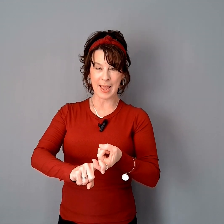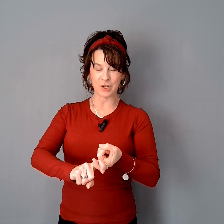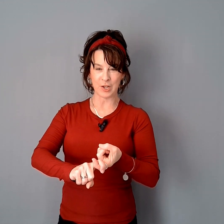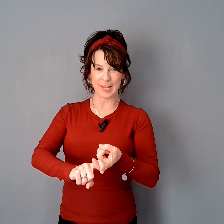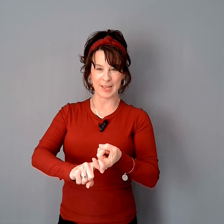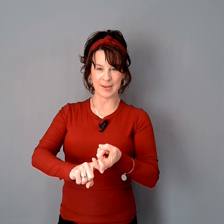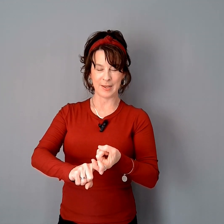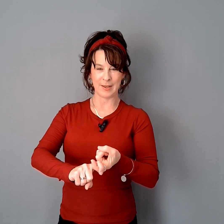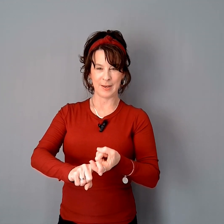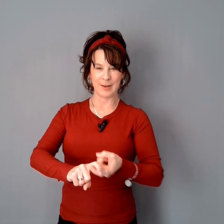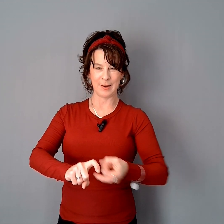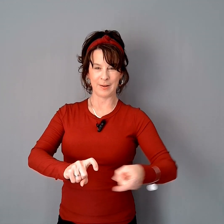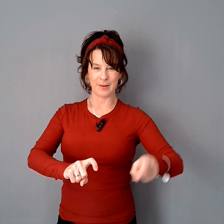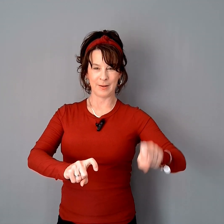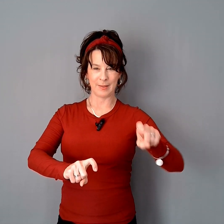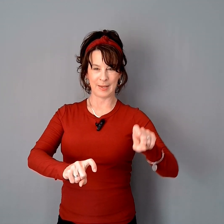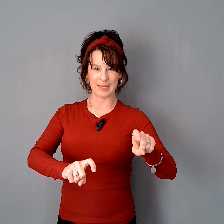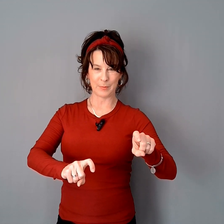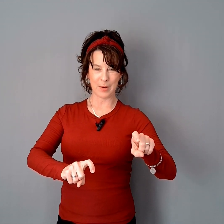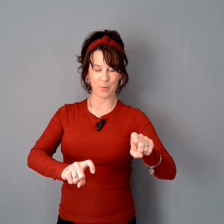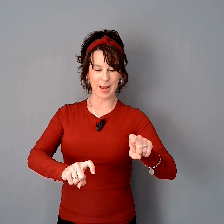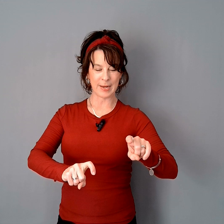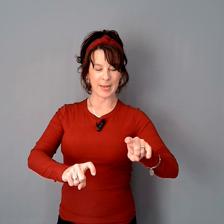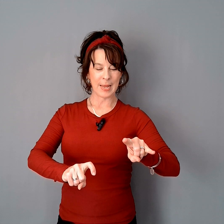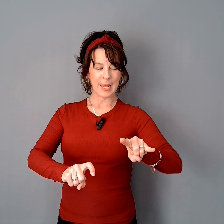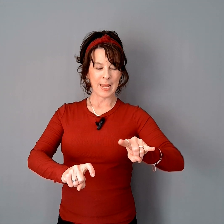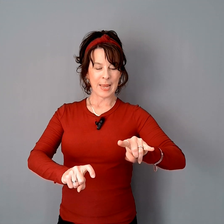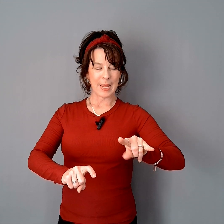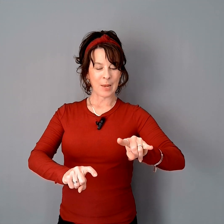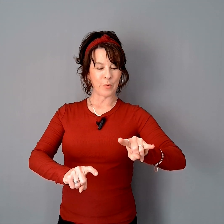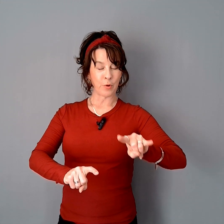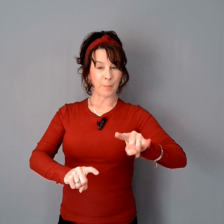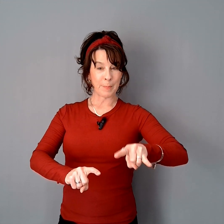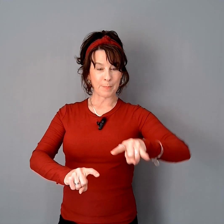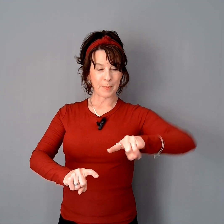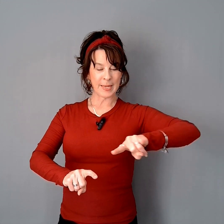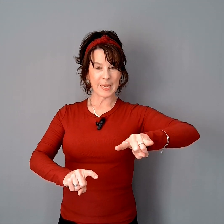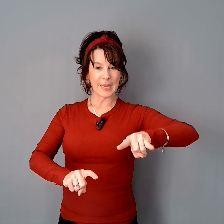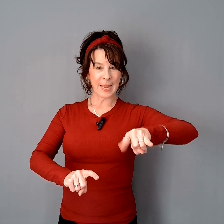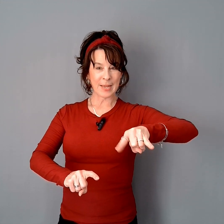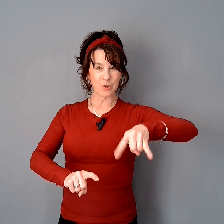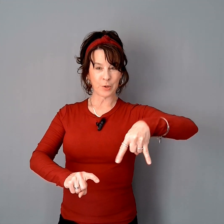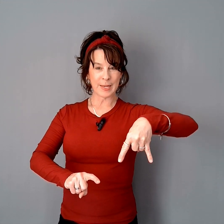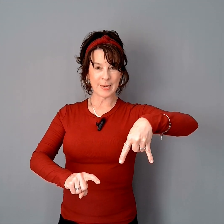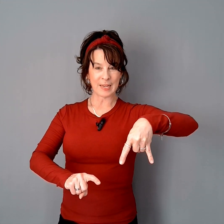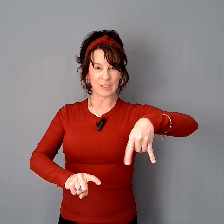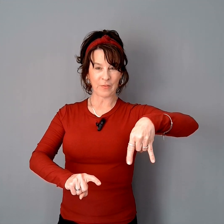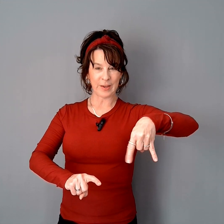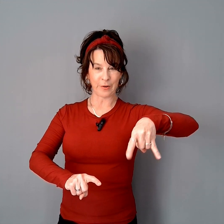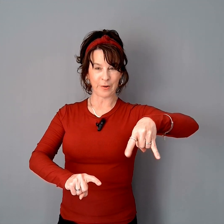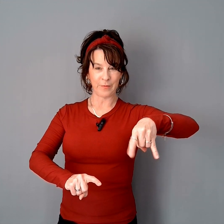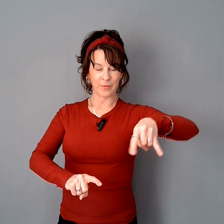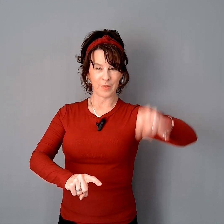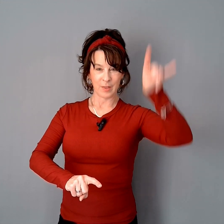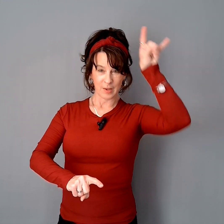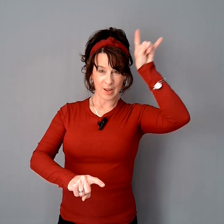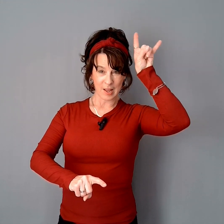action hand. It's my right. And with your pinky and your index finger, kind of